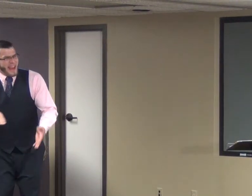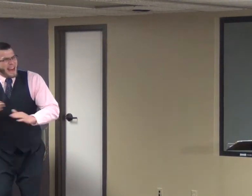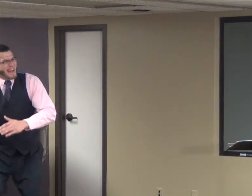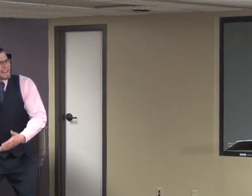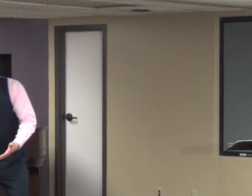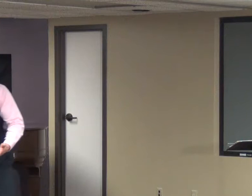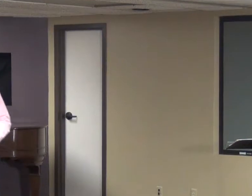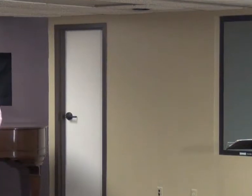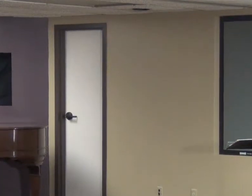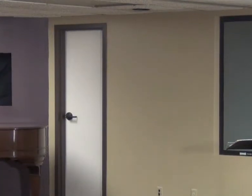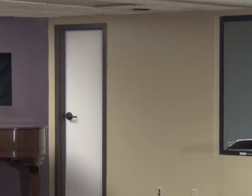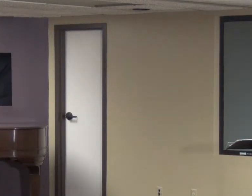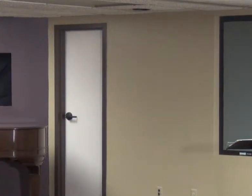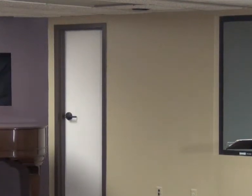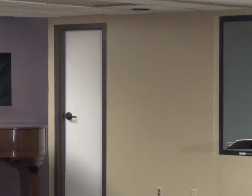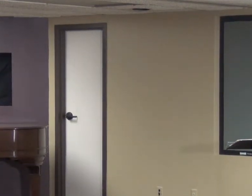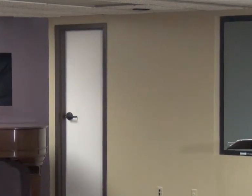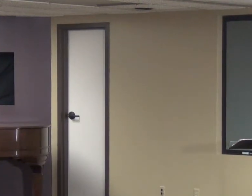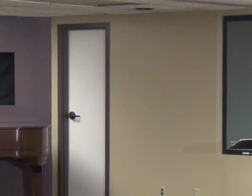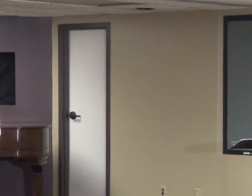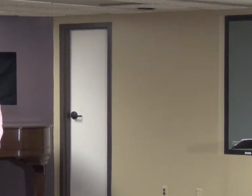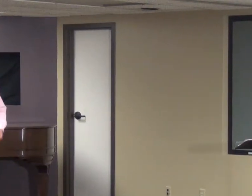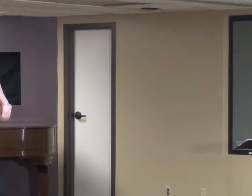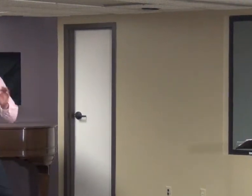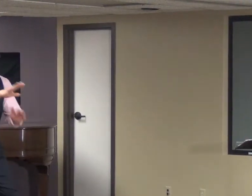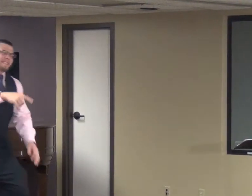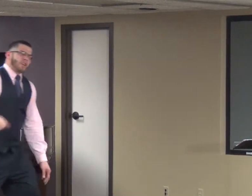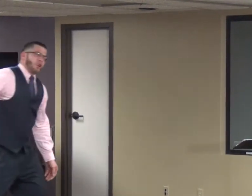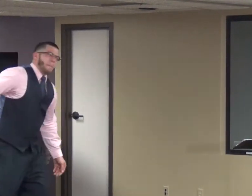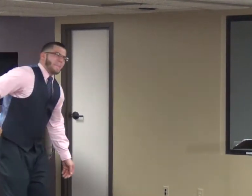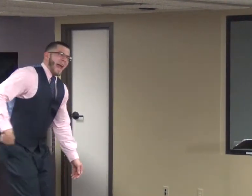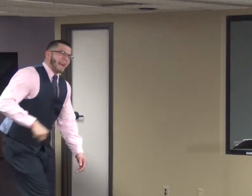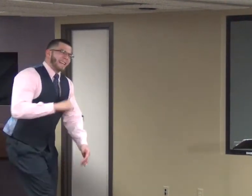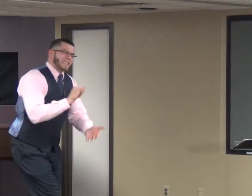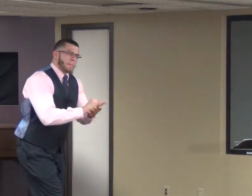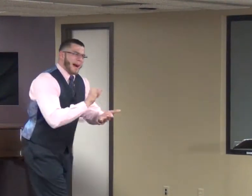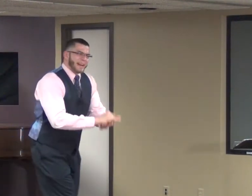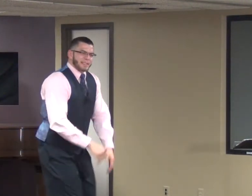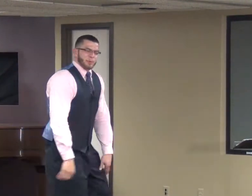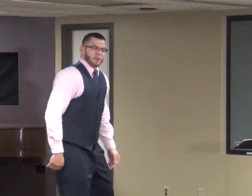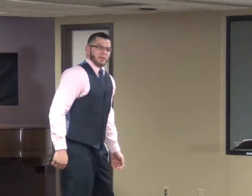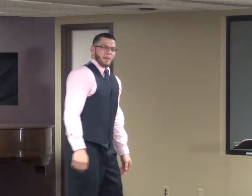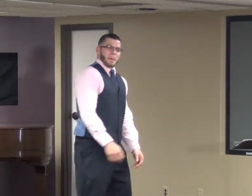He died and rose again. Do you think fixing your back is impossible?